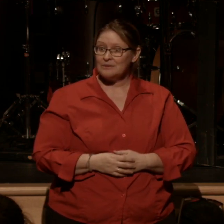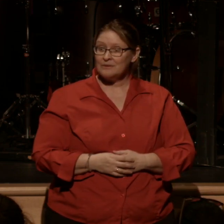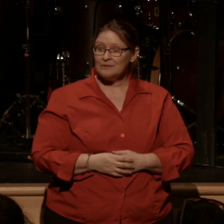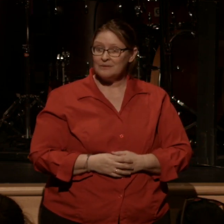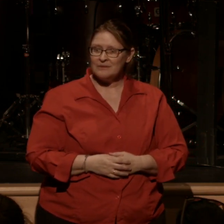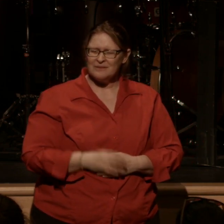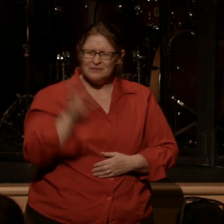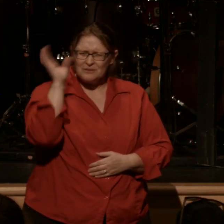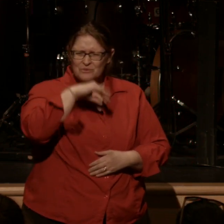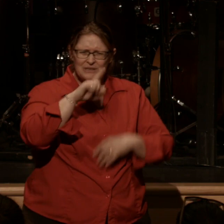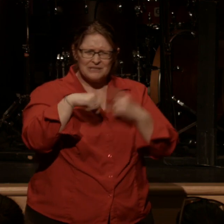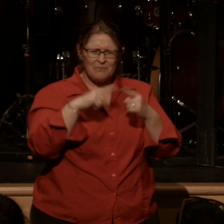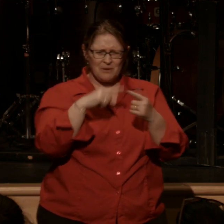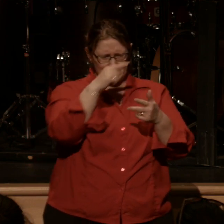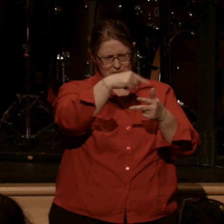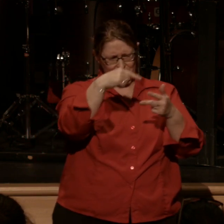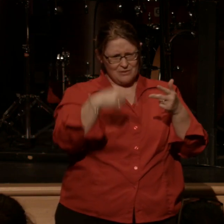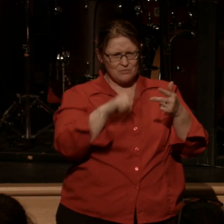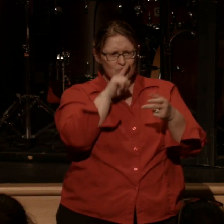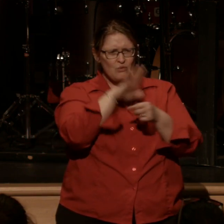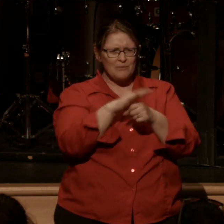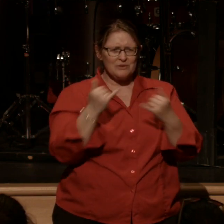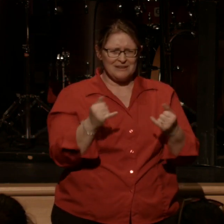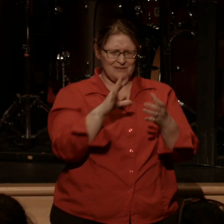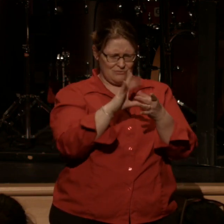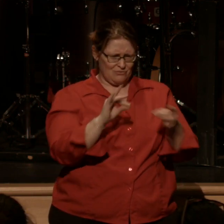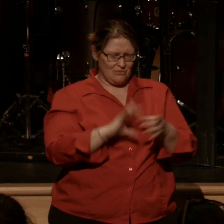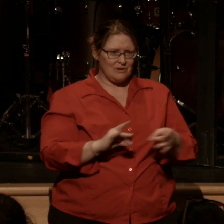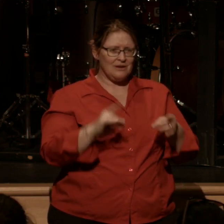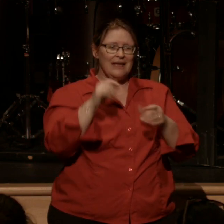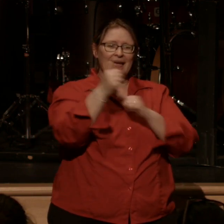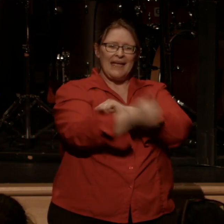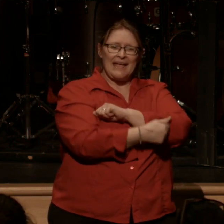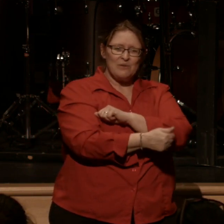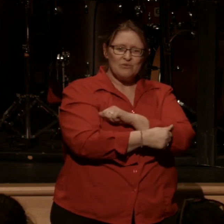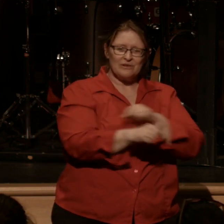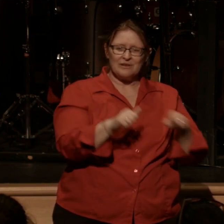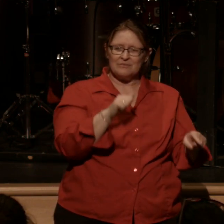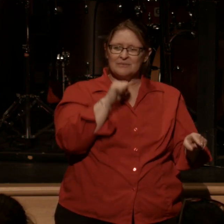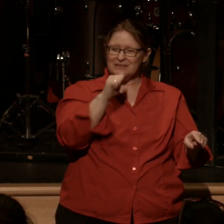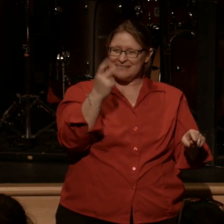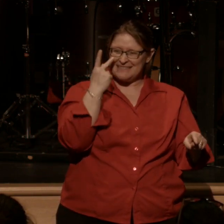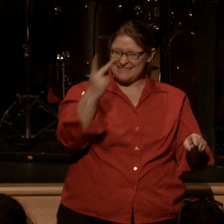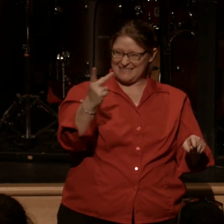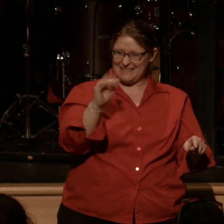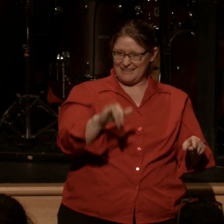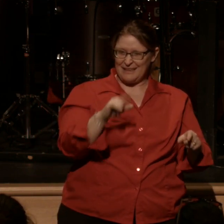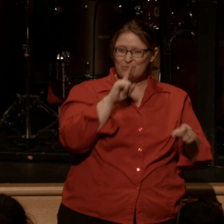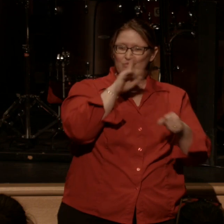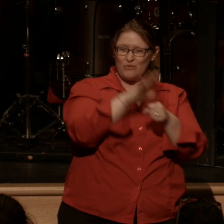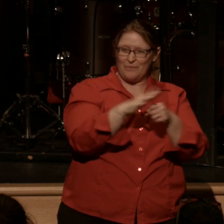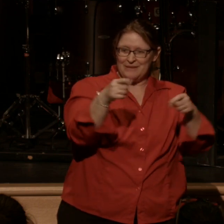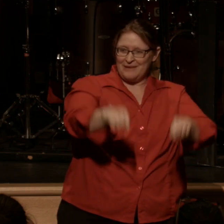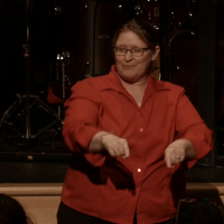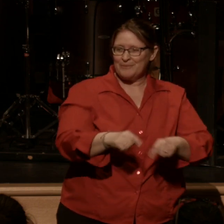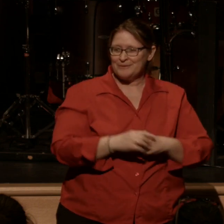You know, the strange thing about all three of these promises today in our passage is that Abraham didn't even get to see them come